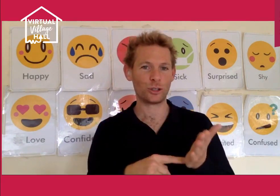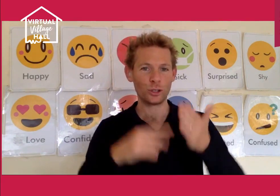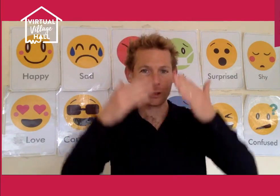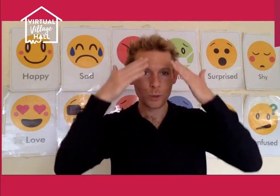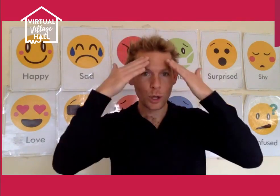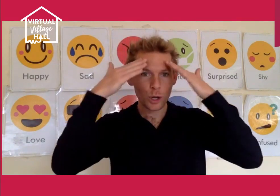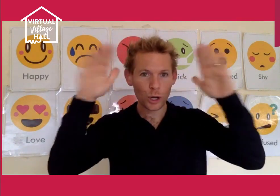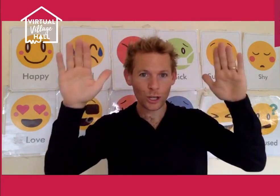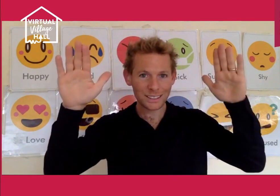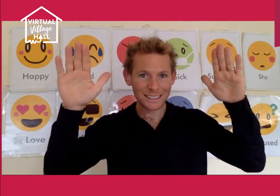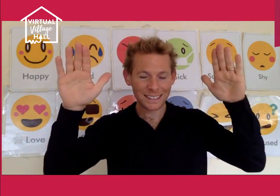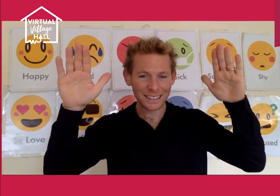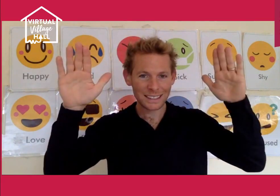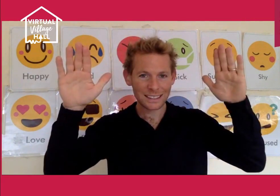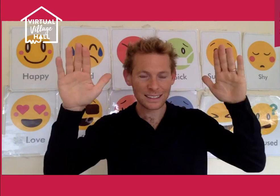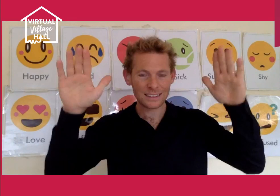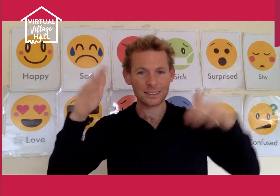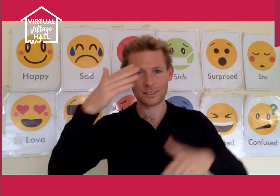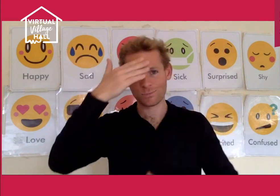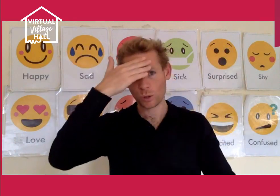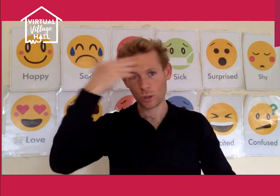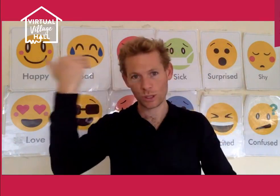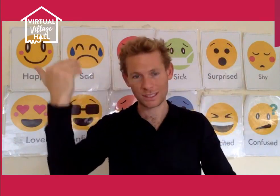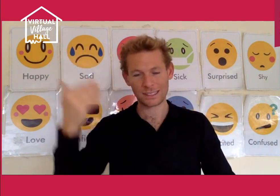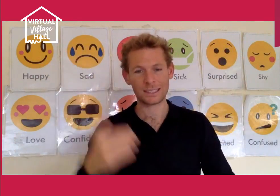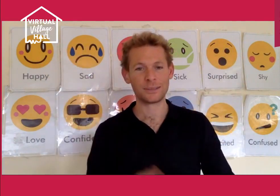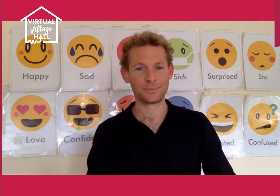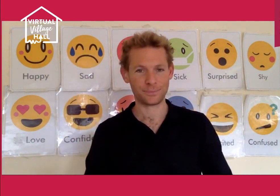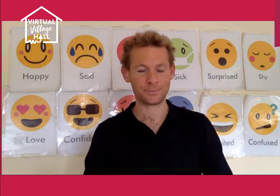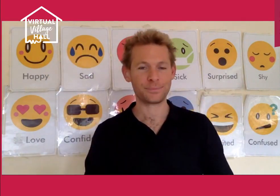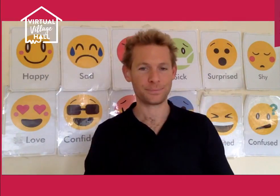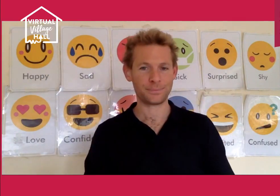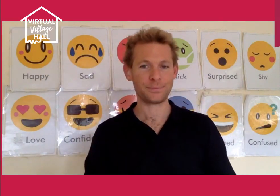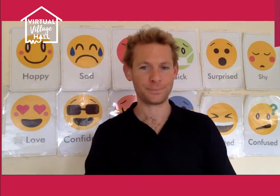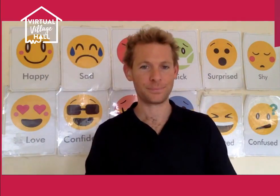a half-term holiday or holiday.